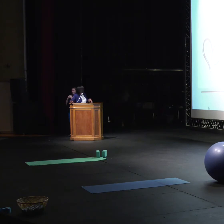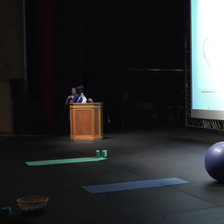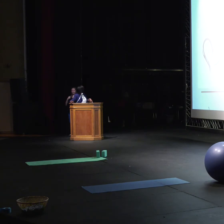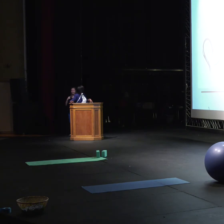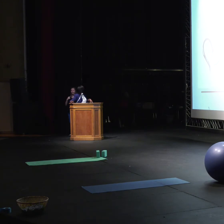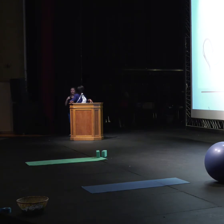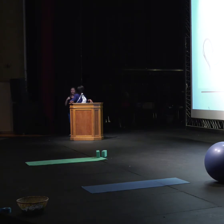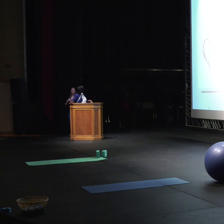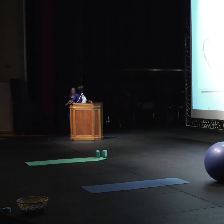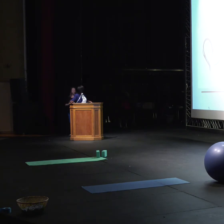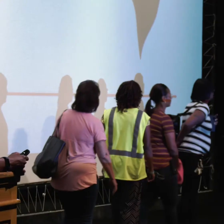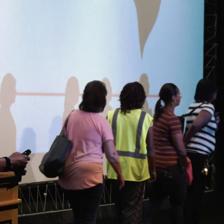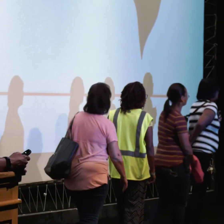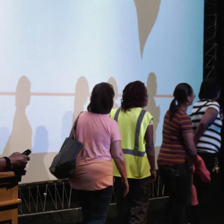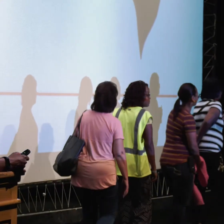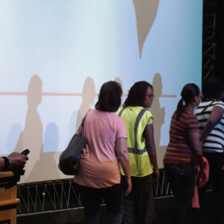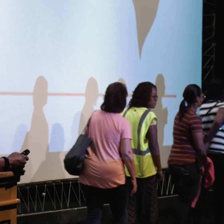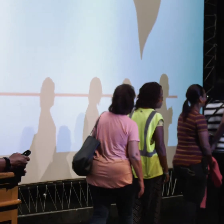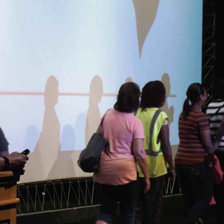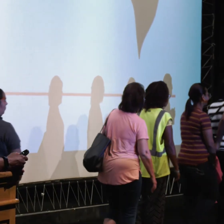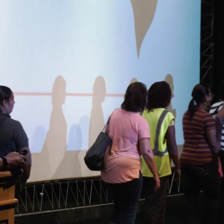out.